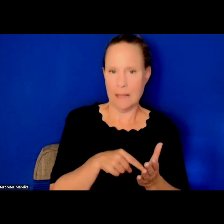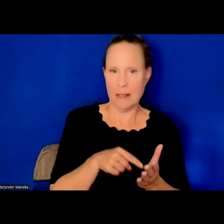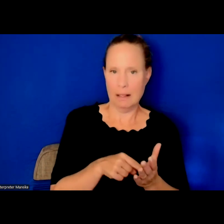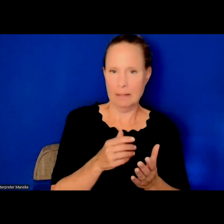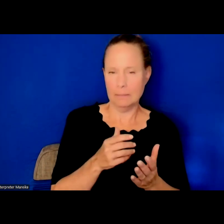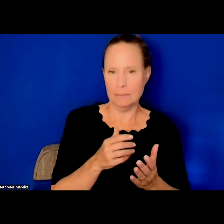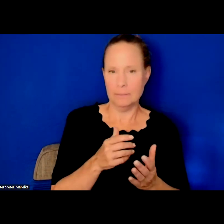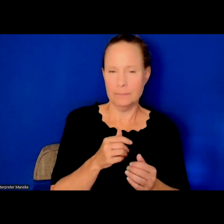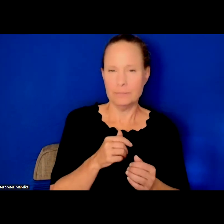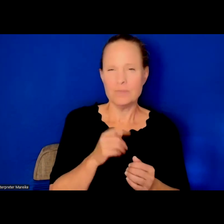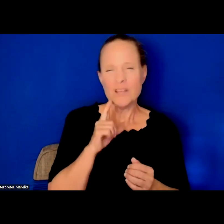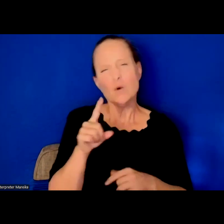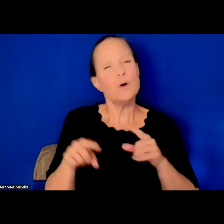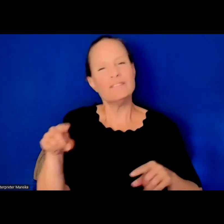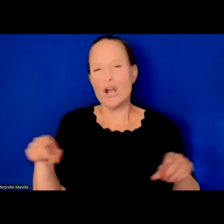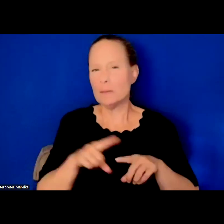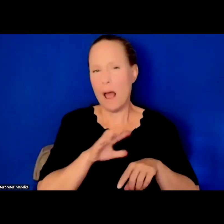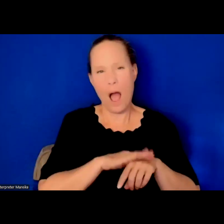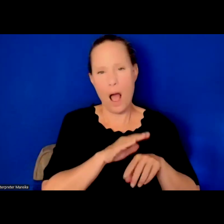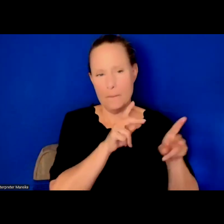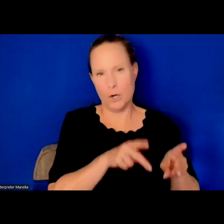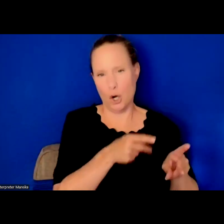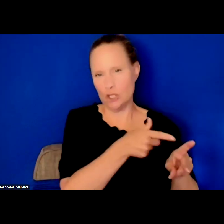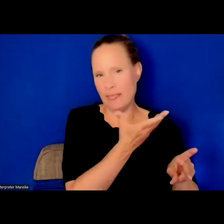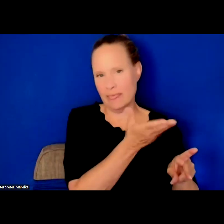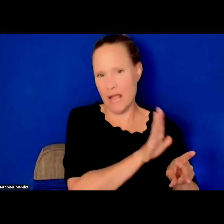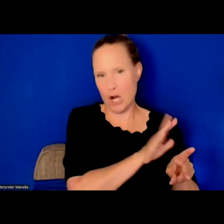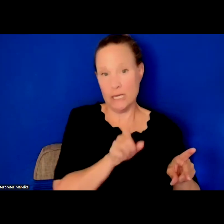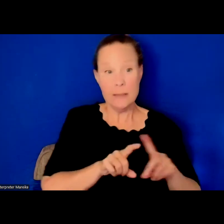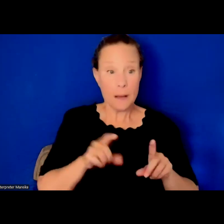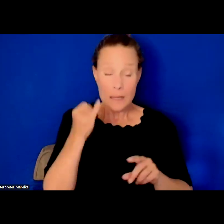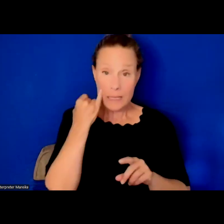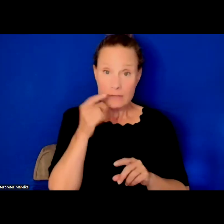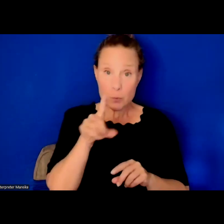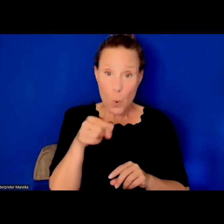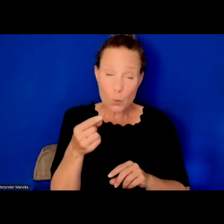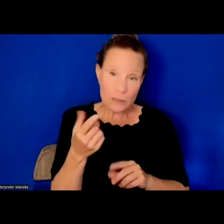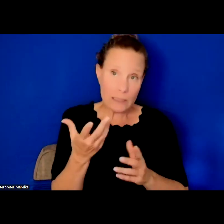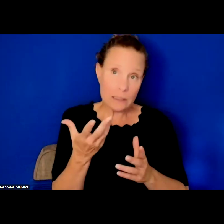it'll vary per Medicaid member. But say you only spend, I don't know,